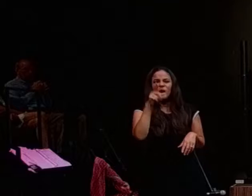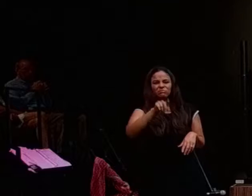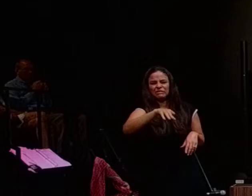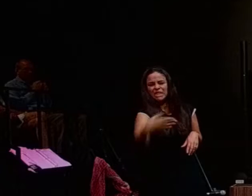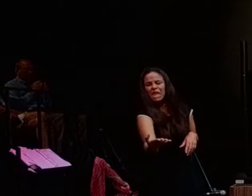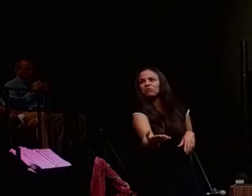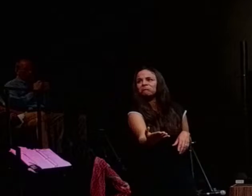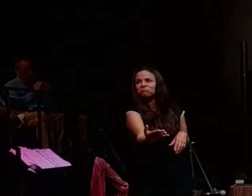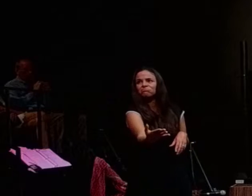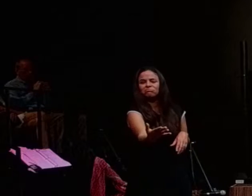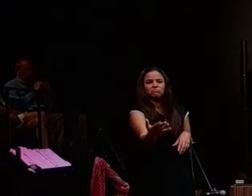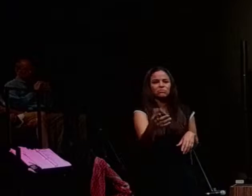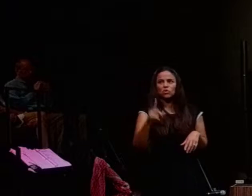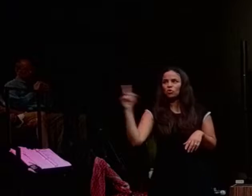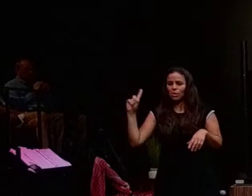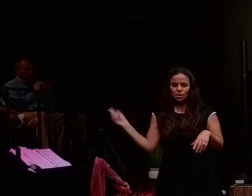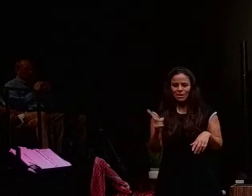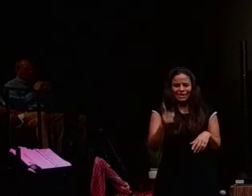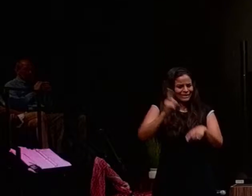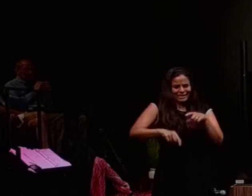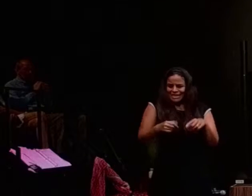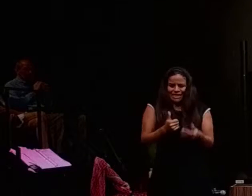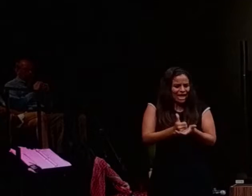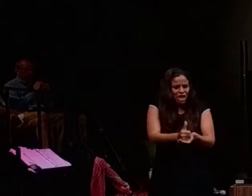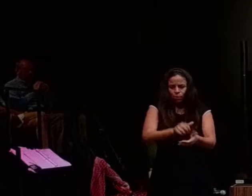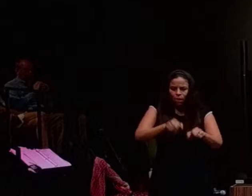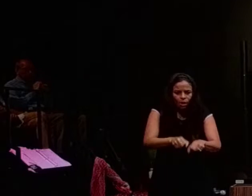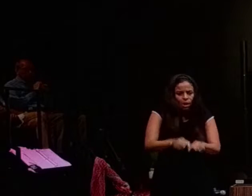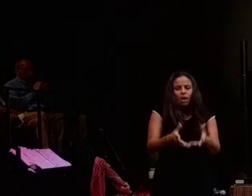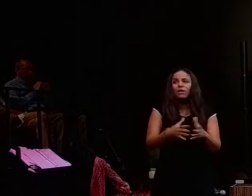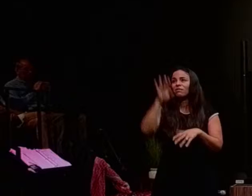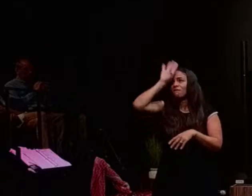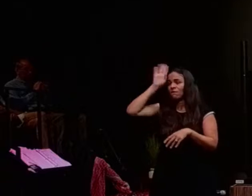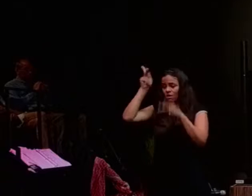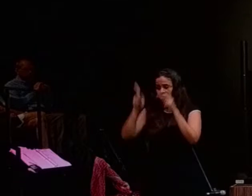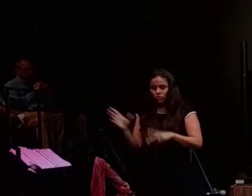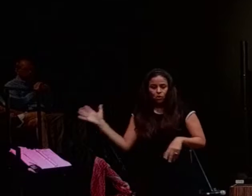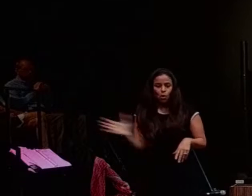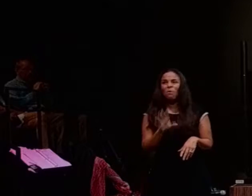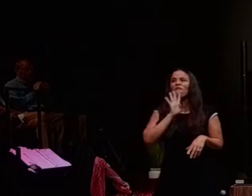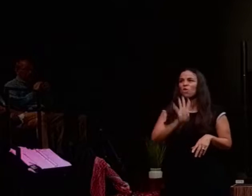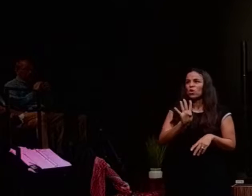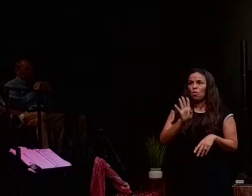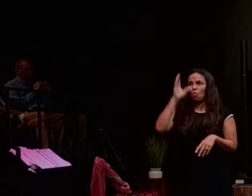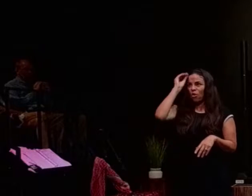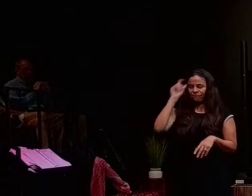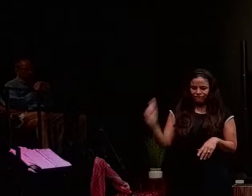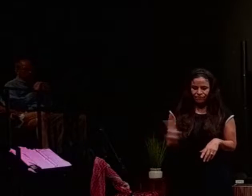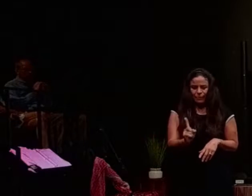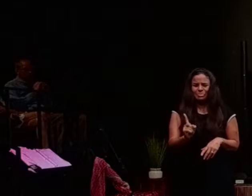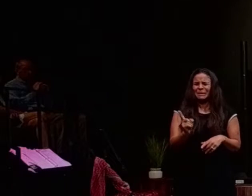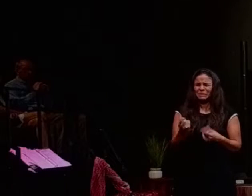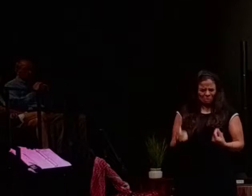dead. Training just kicks in, she can't help her, keep going. Fire guy comes running at me, the four-year-old boy.